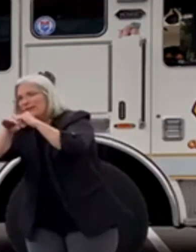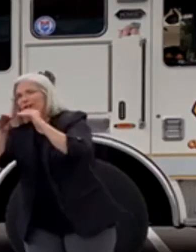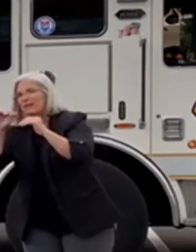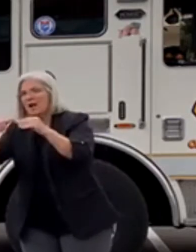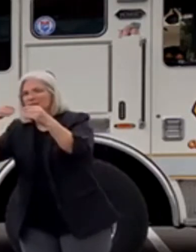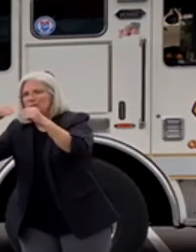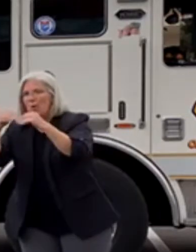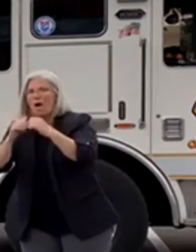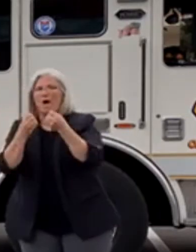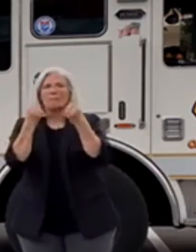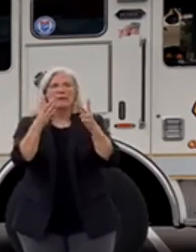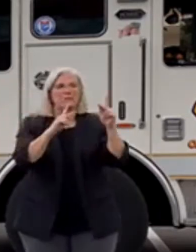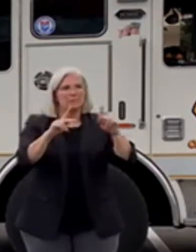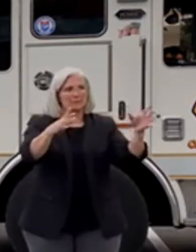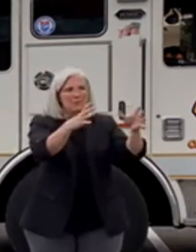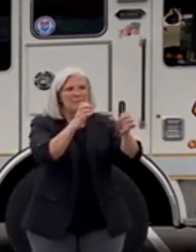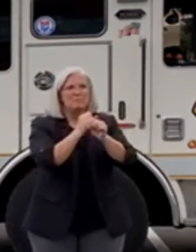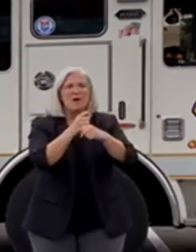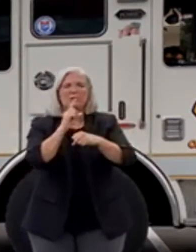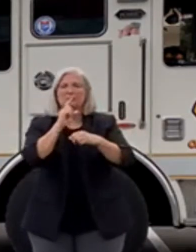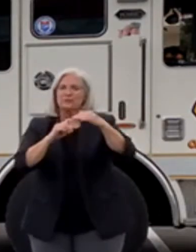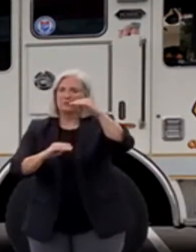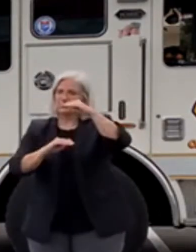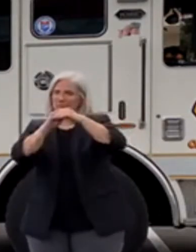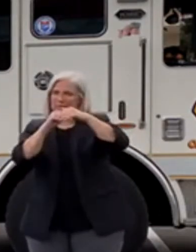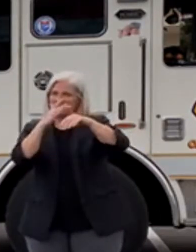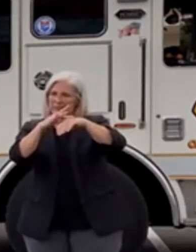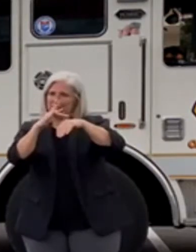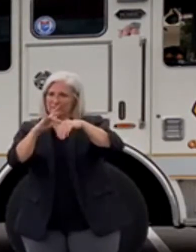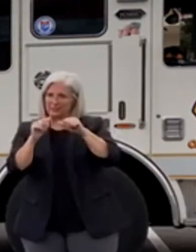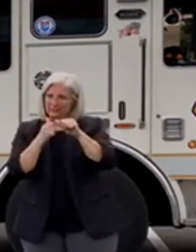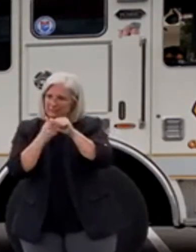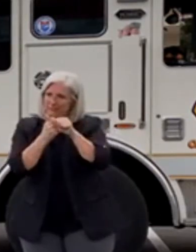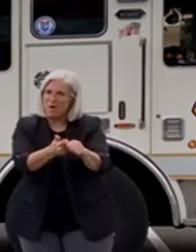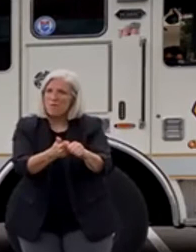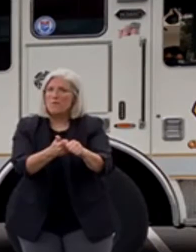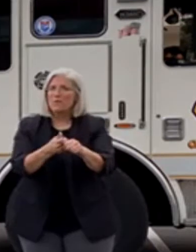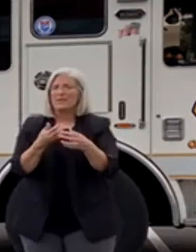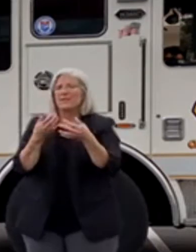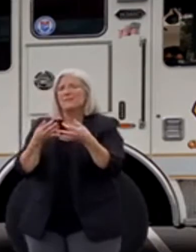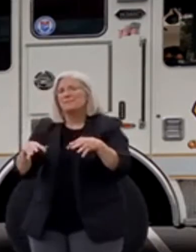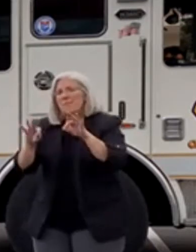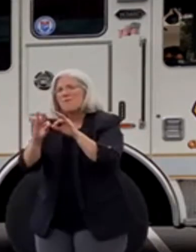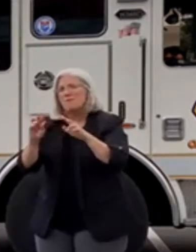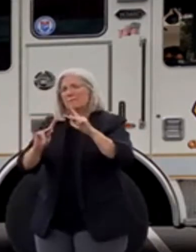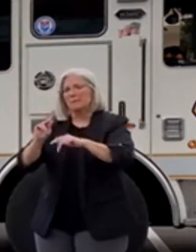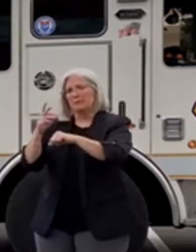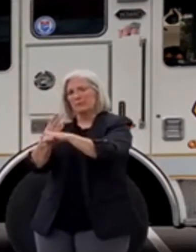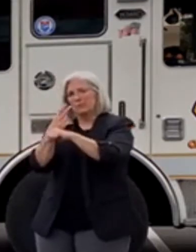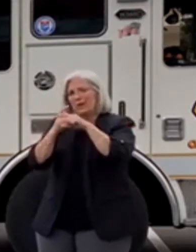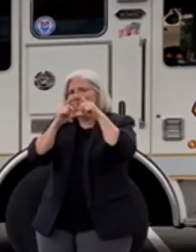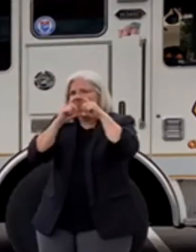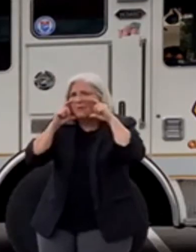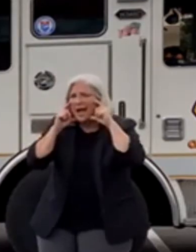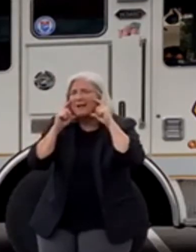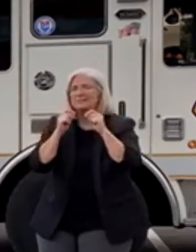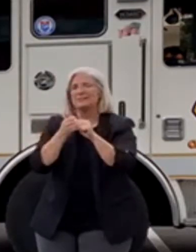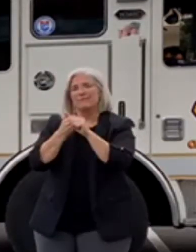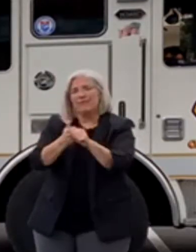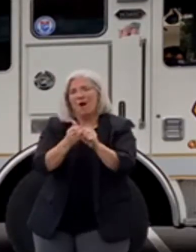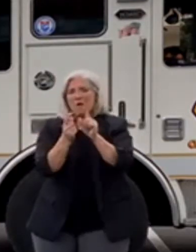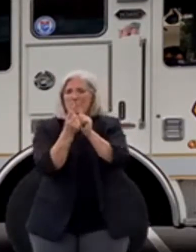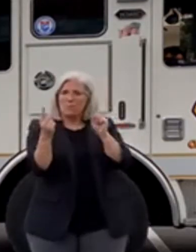the spread of COVID. It is imperative that people wear face coverings, maintain social distance,